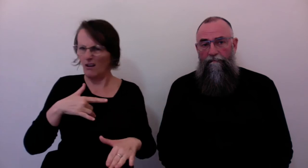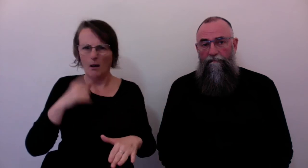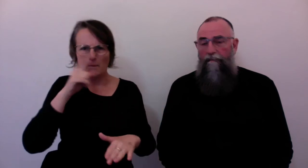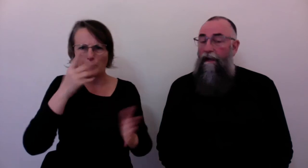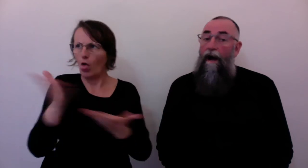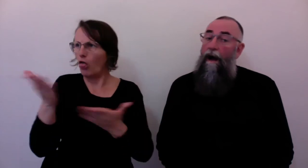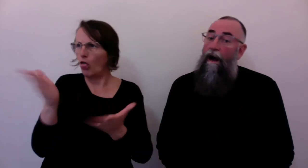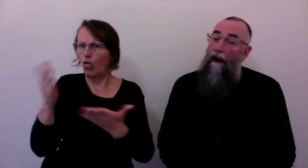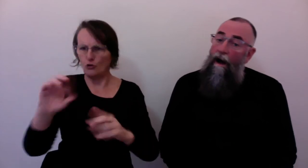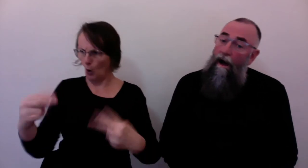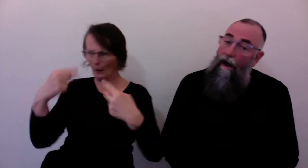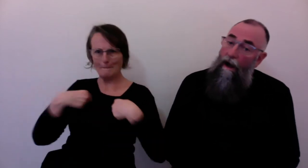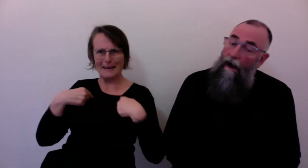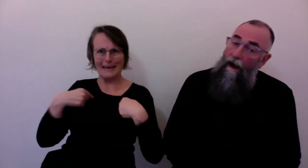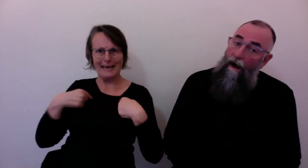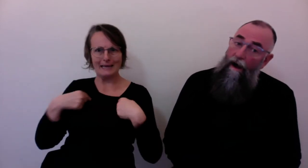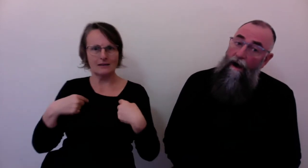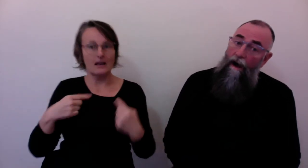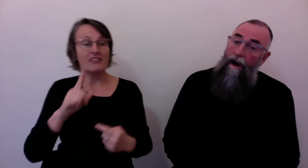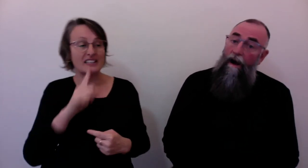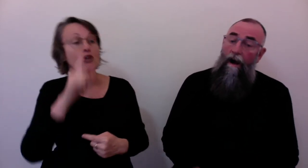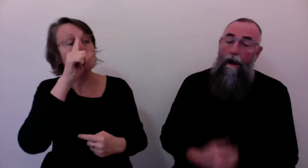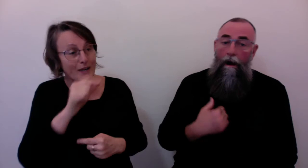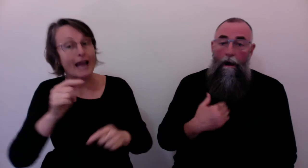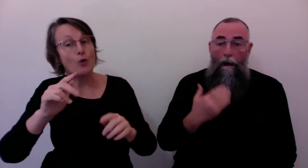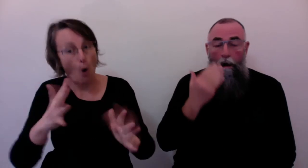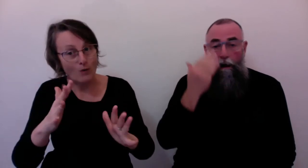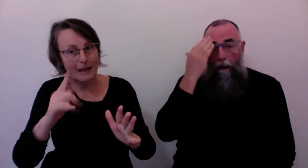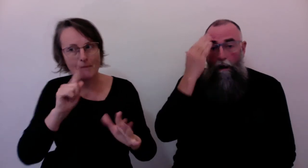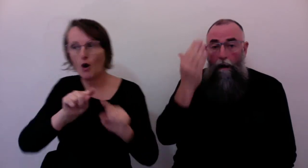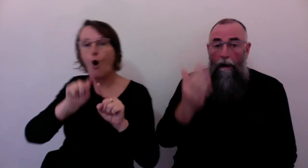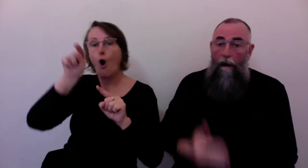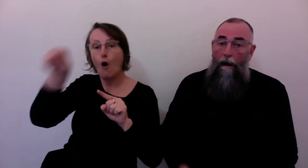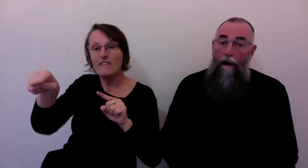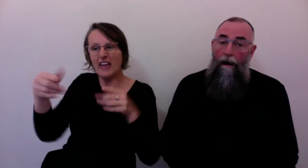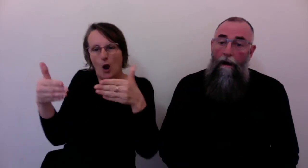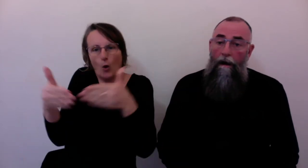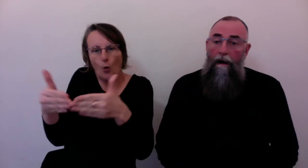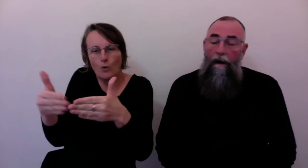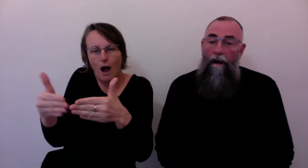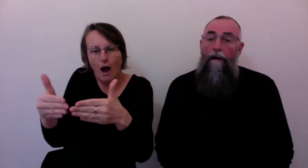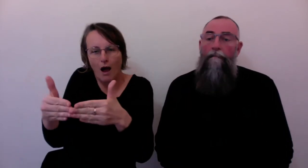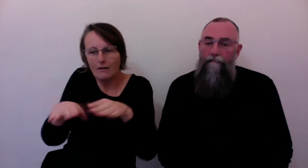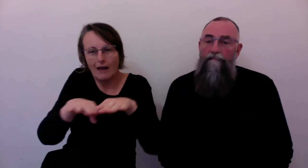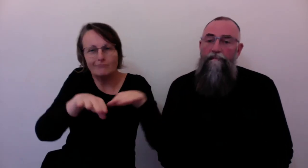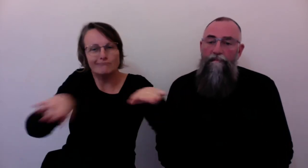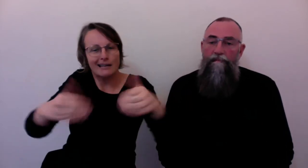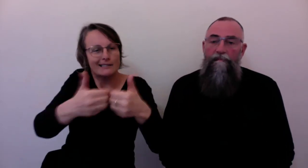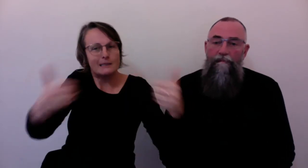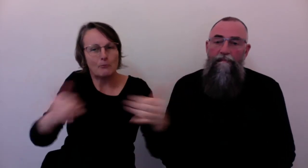what they do is they go, you can have Auslan, but they've all got to sit in a corner and there'll be an Auslan interpreter on a mini stage, but no one else in the